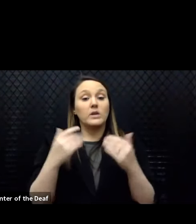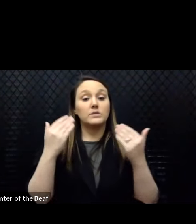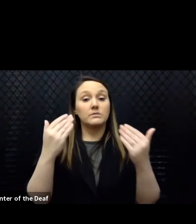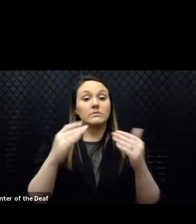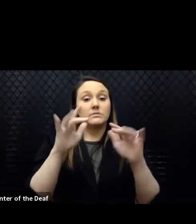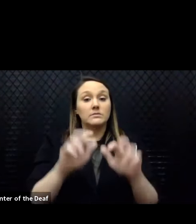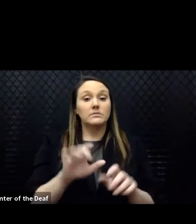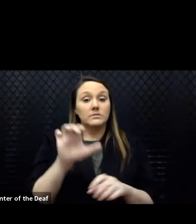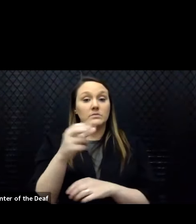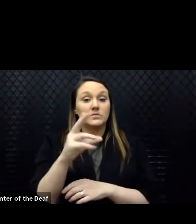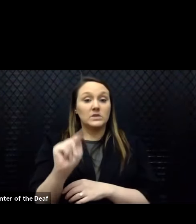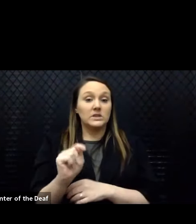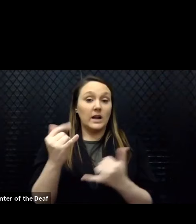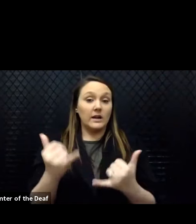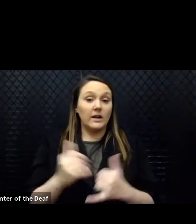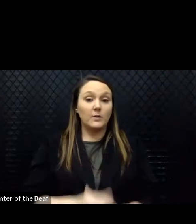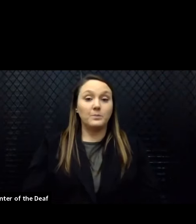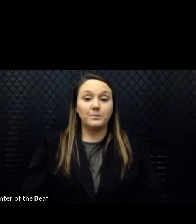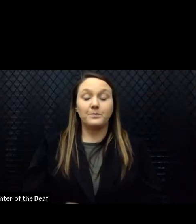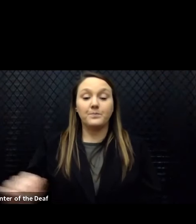them into the chat feature now.